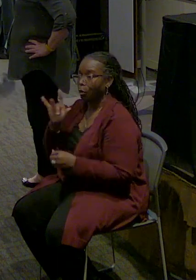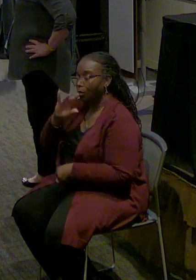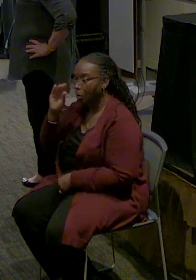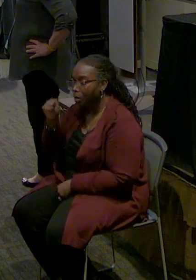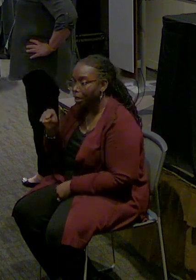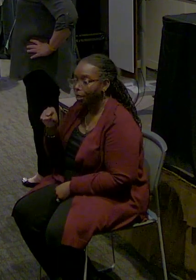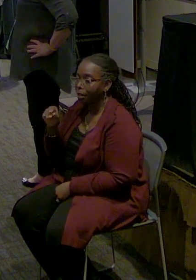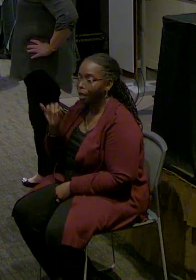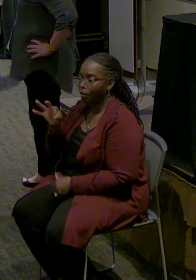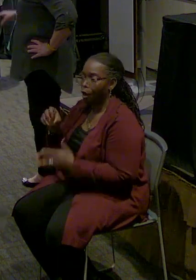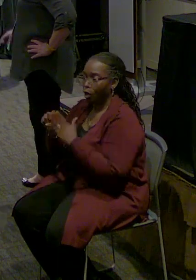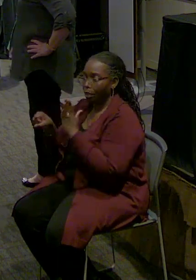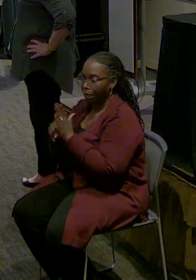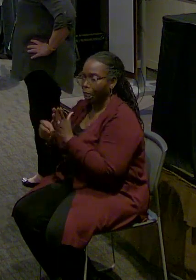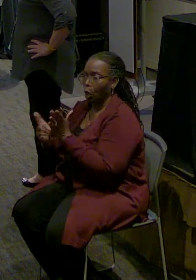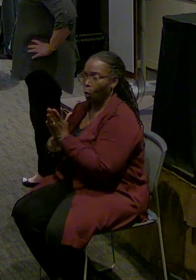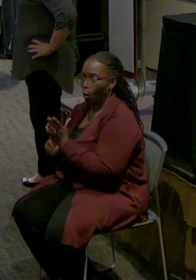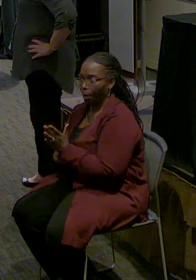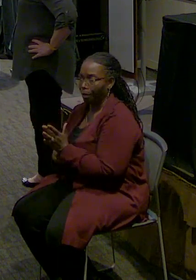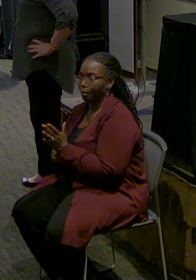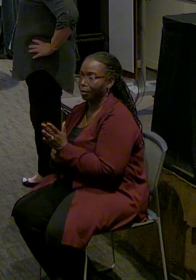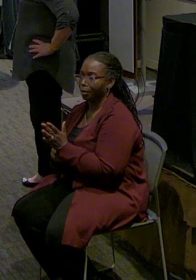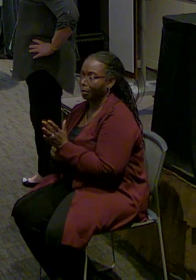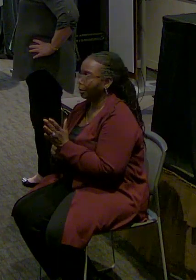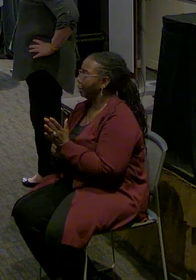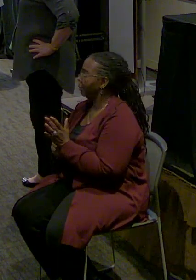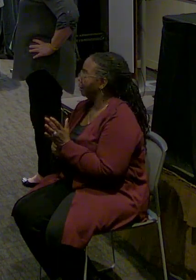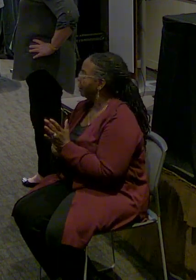25% of our state enrollment,